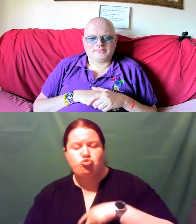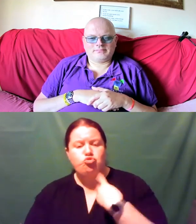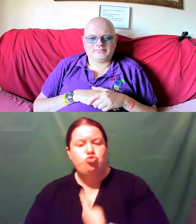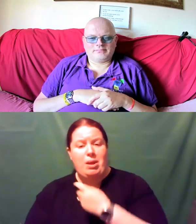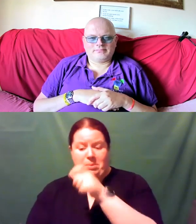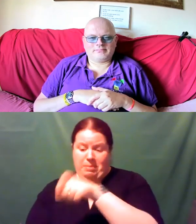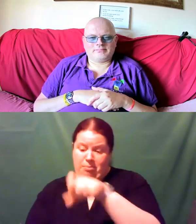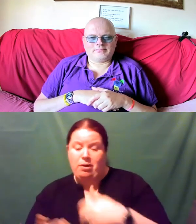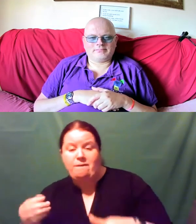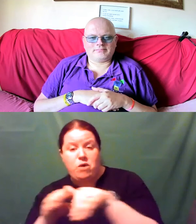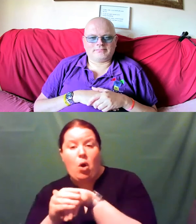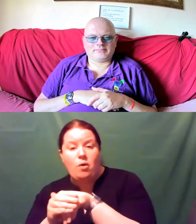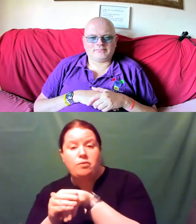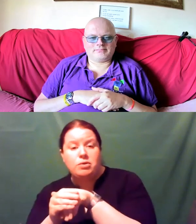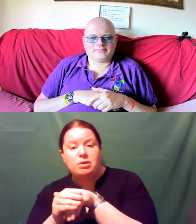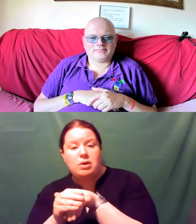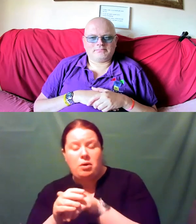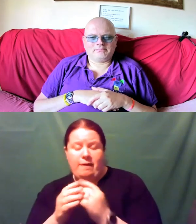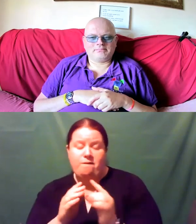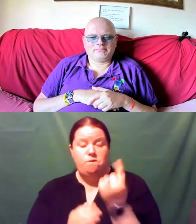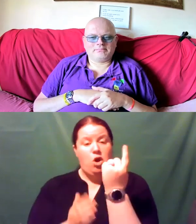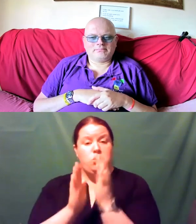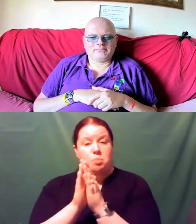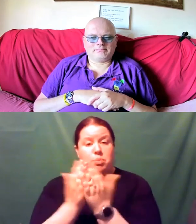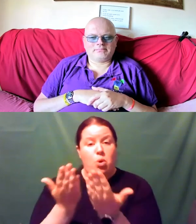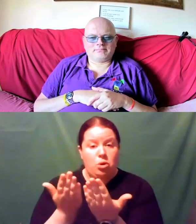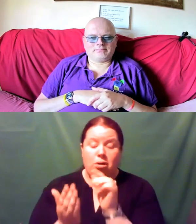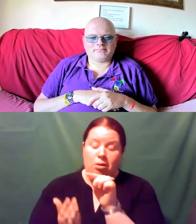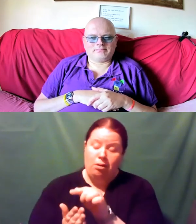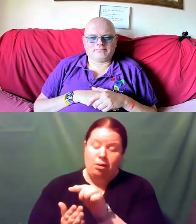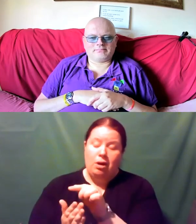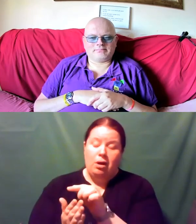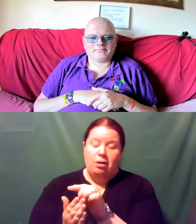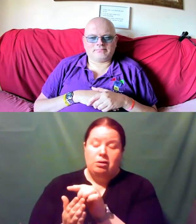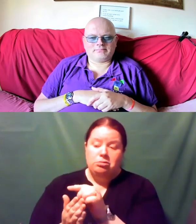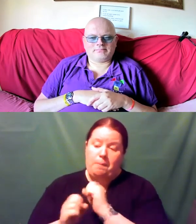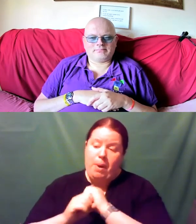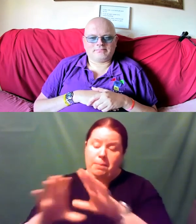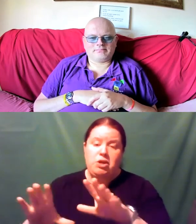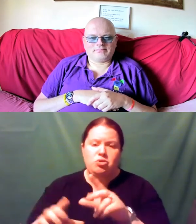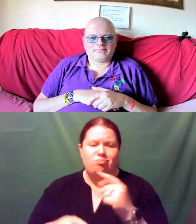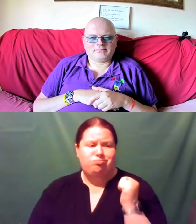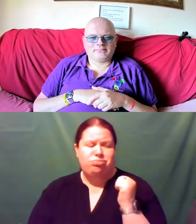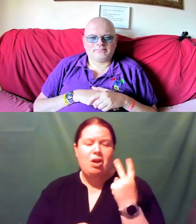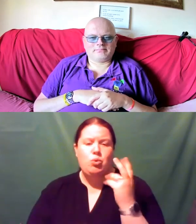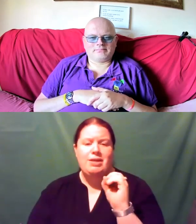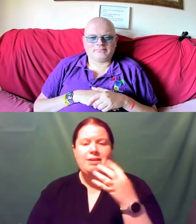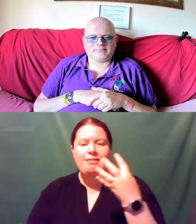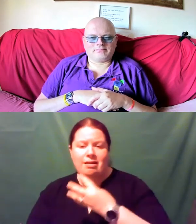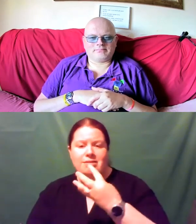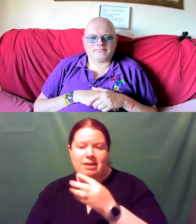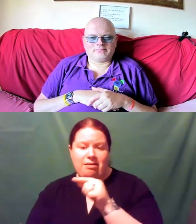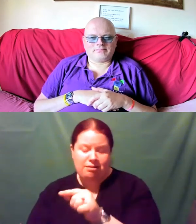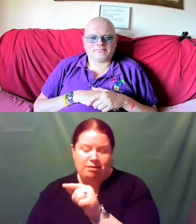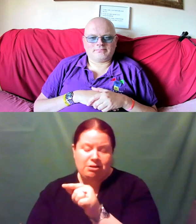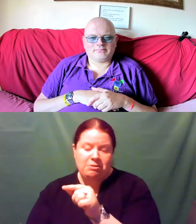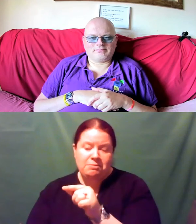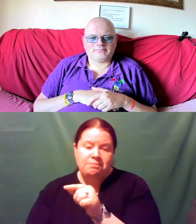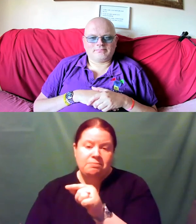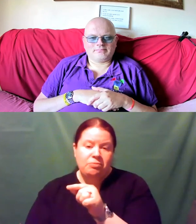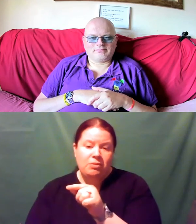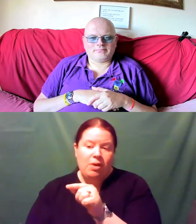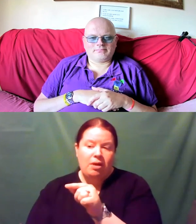first book, Transgender Christian Human, was published in 2019. A very amazing book. I reviewed it on our website. It's